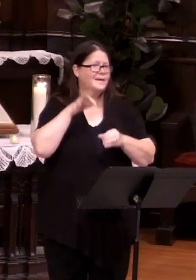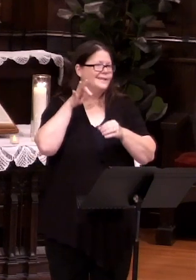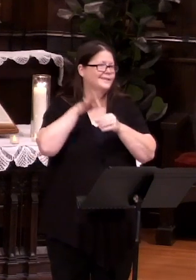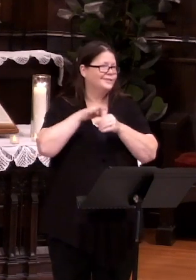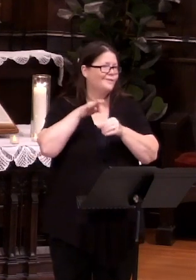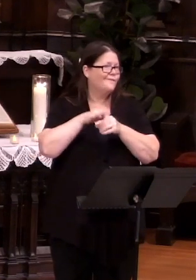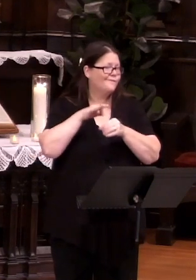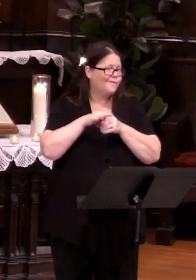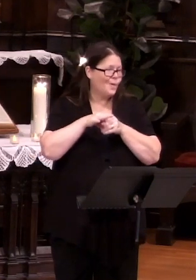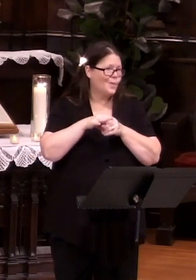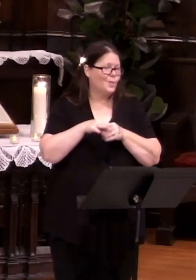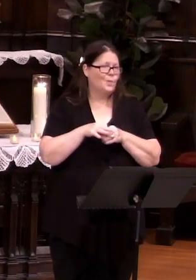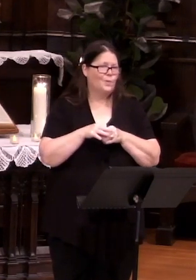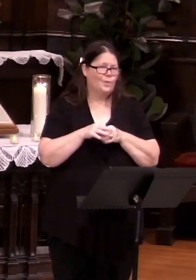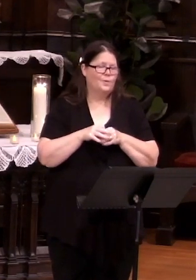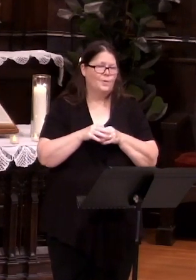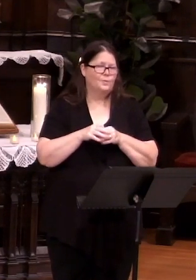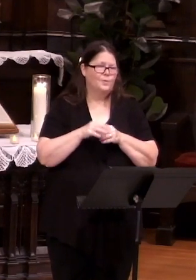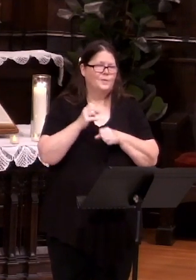in